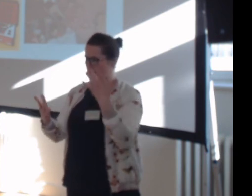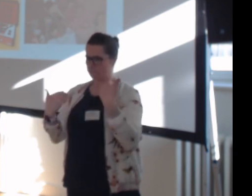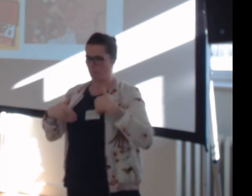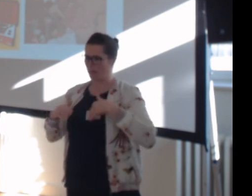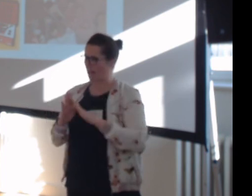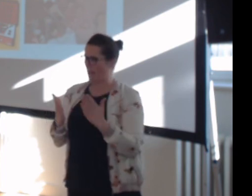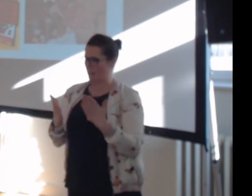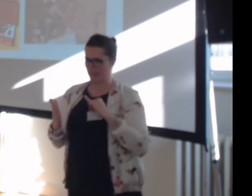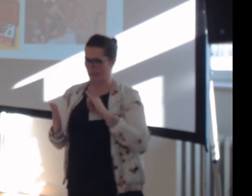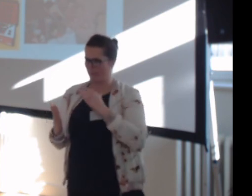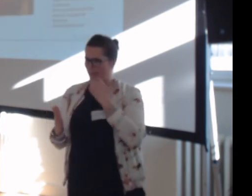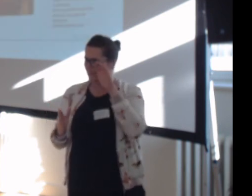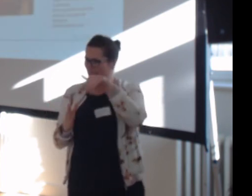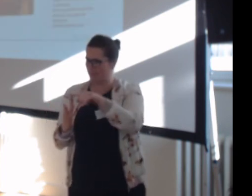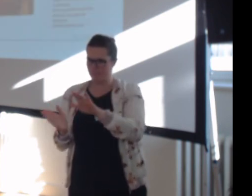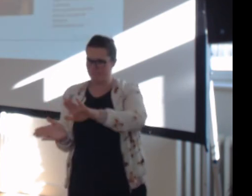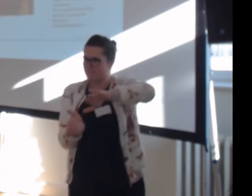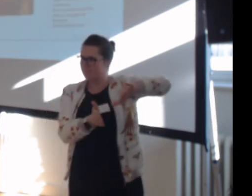public libraries.